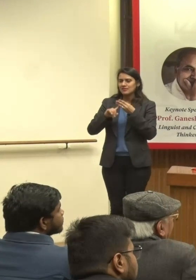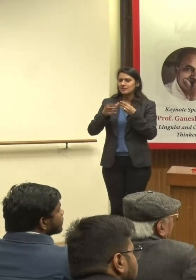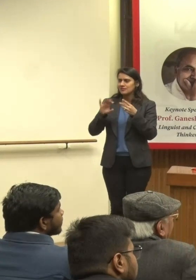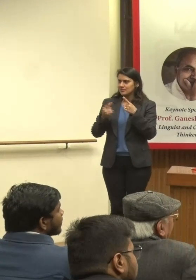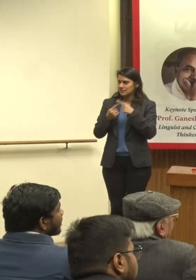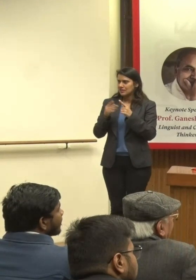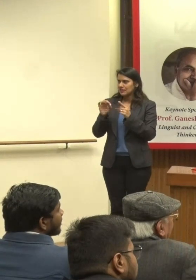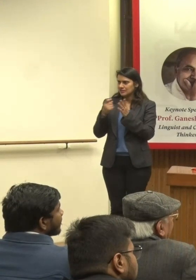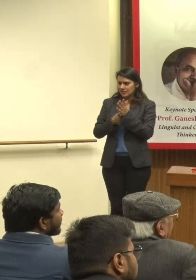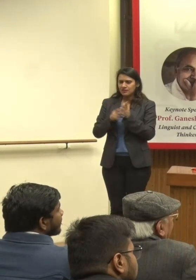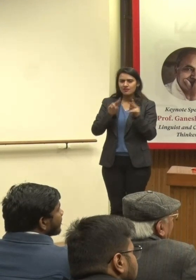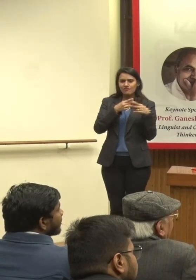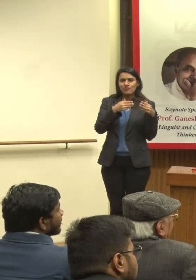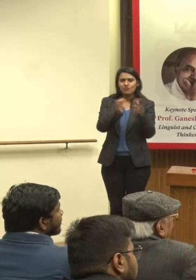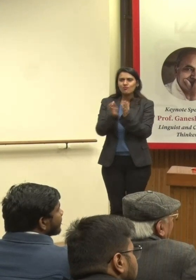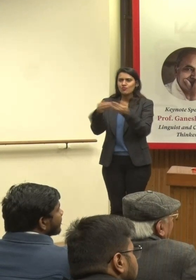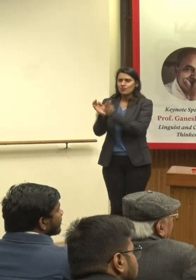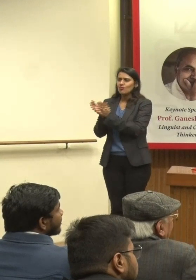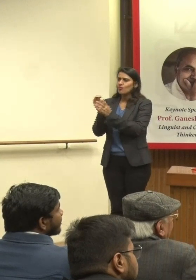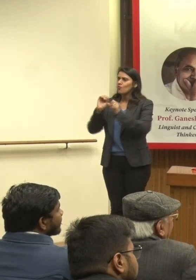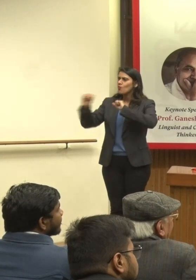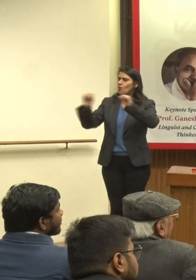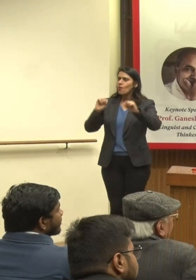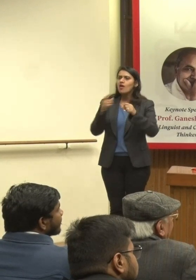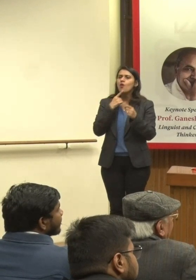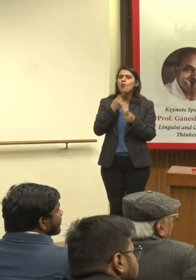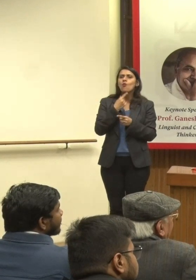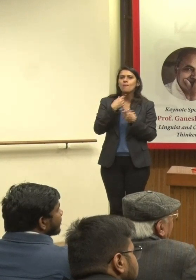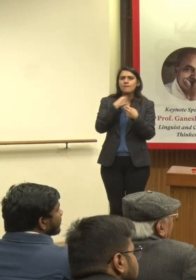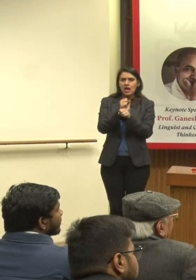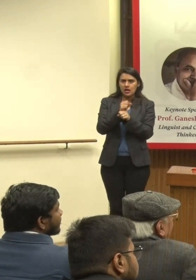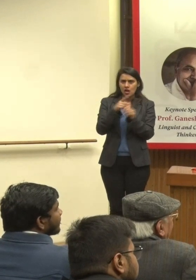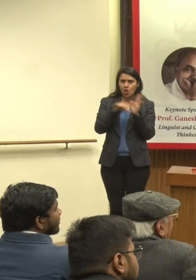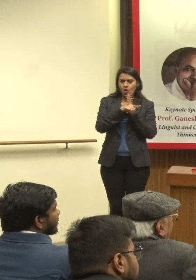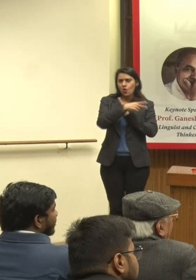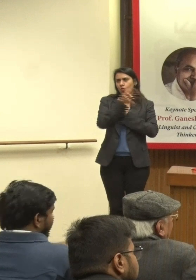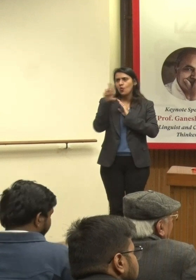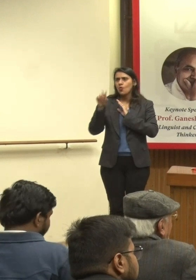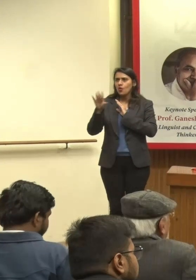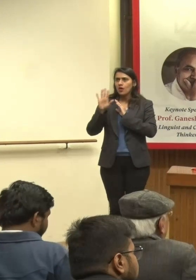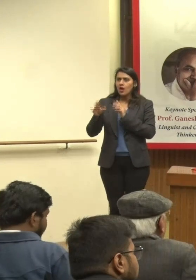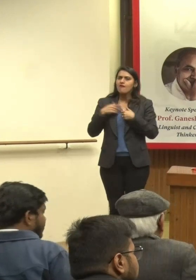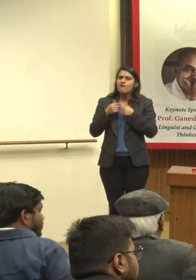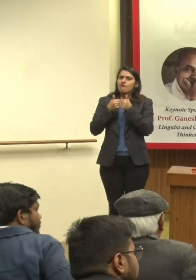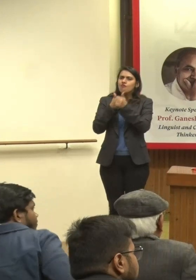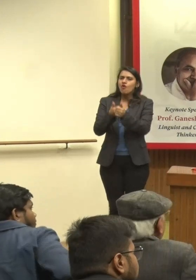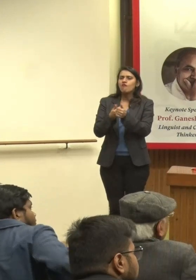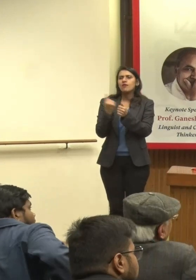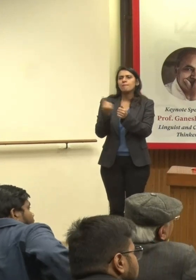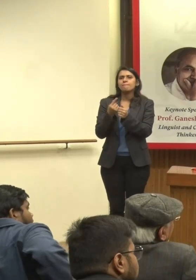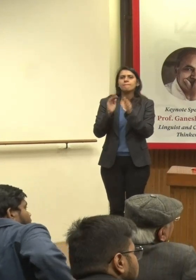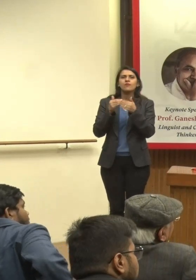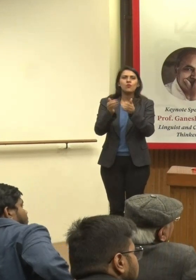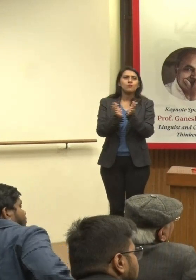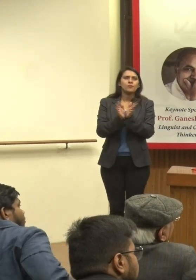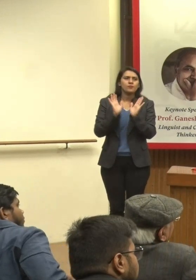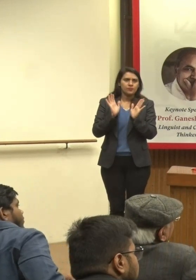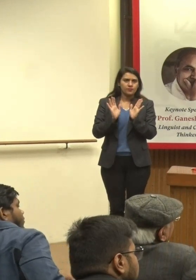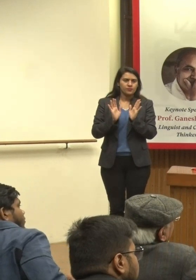by enactment of law. I want to speak about that specific category.